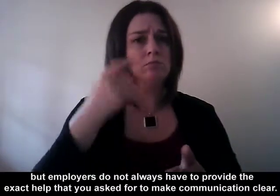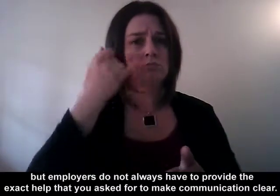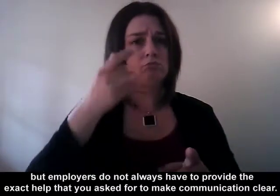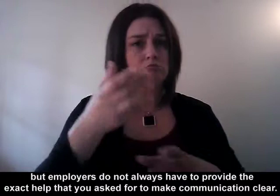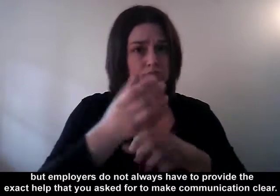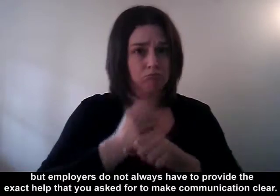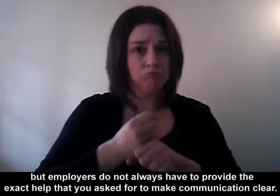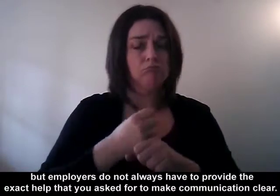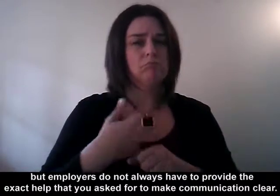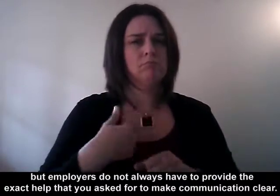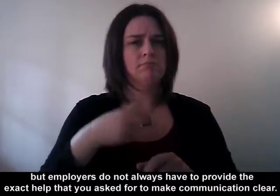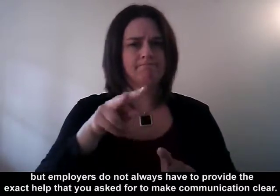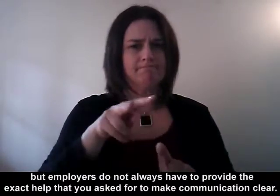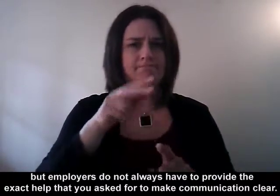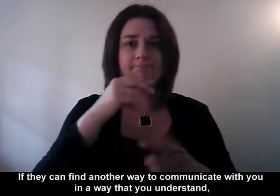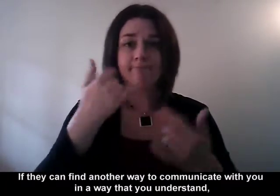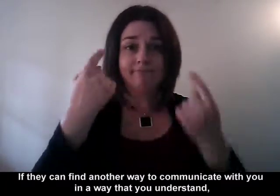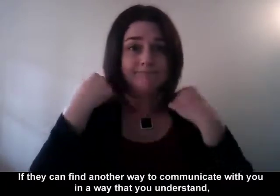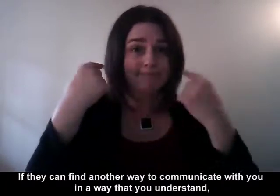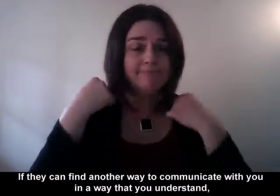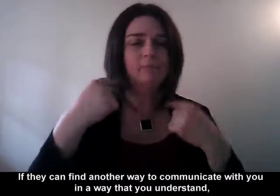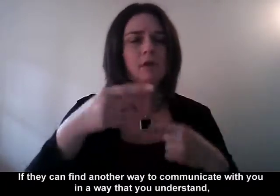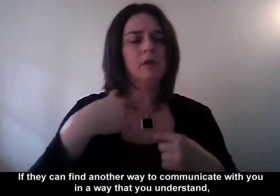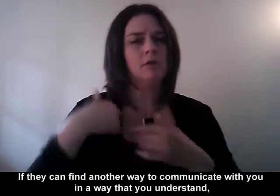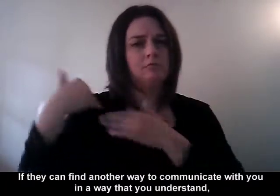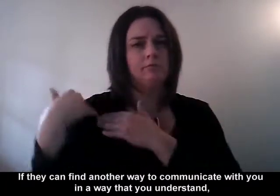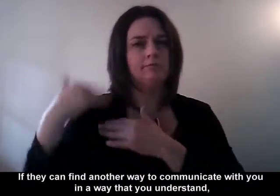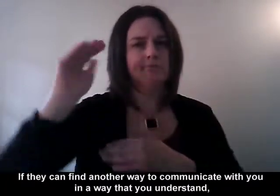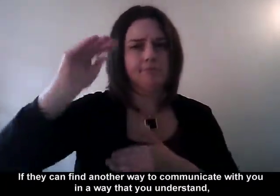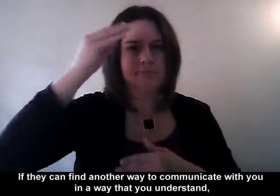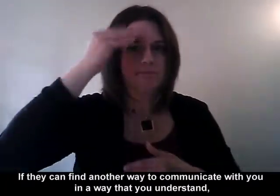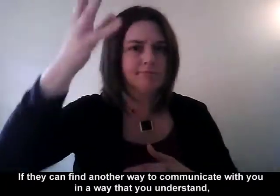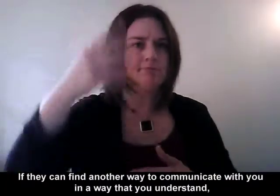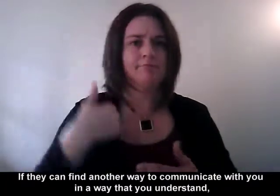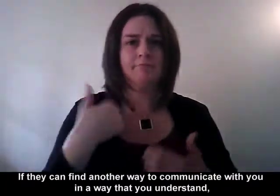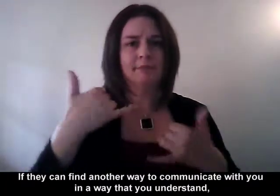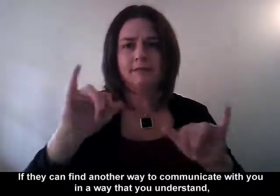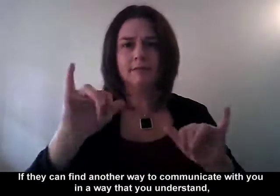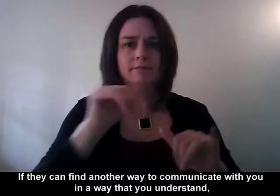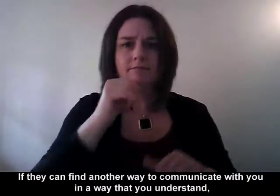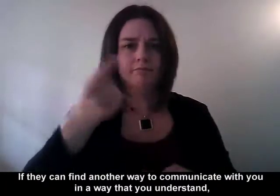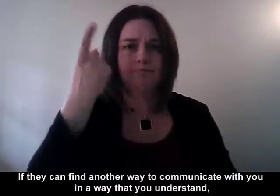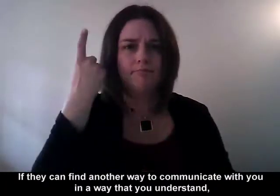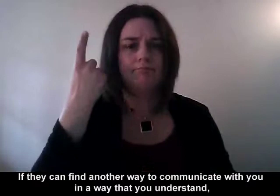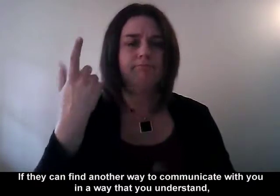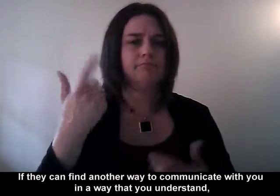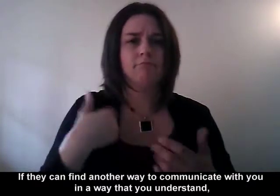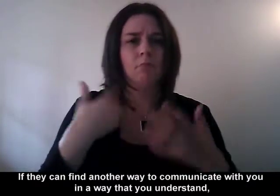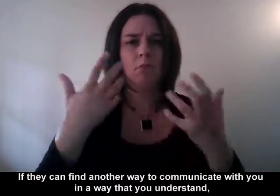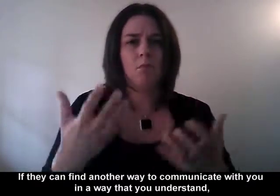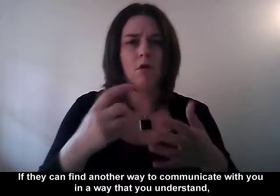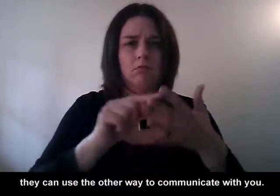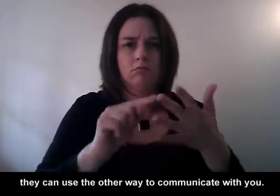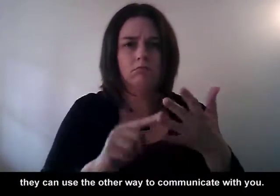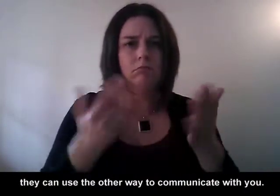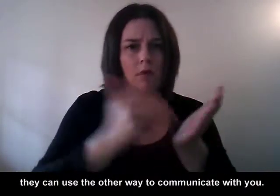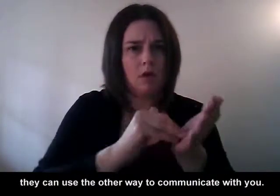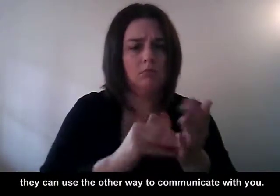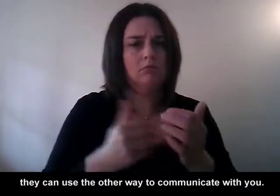make communication clear. If they can find another way to communicate with you in a way that you understand, they can use the other